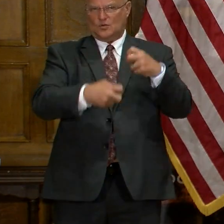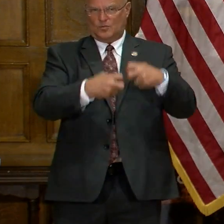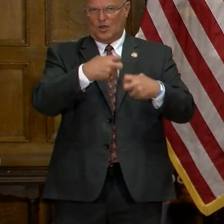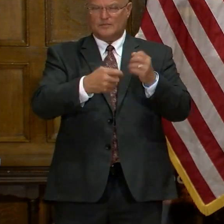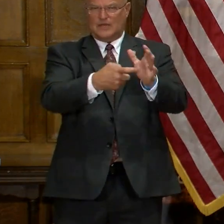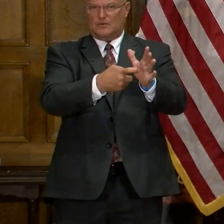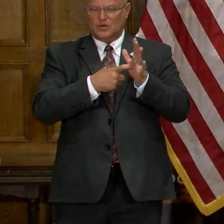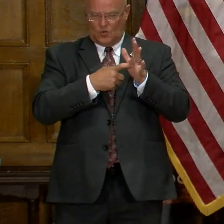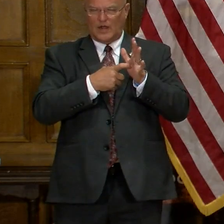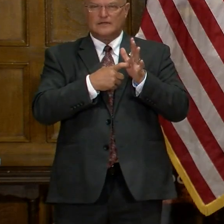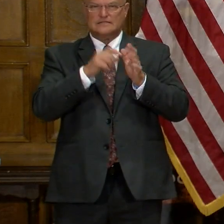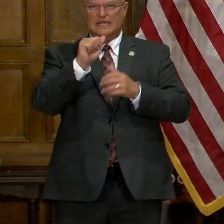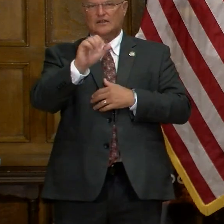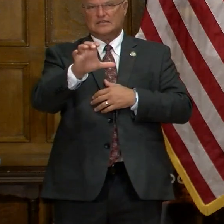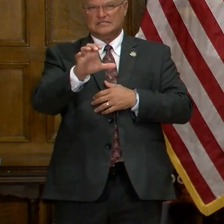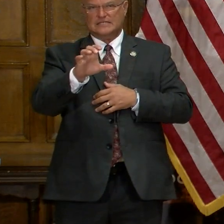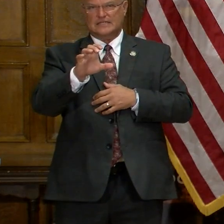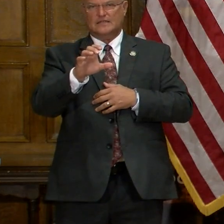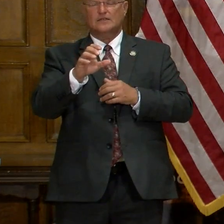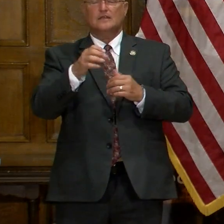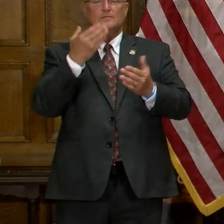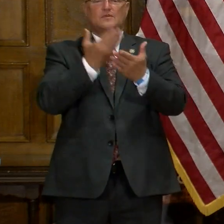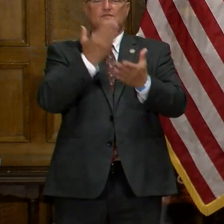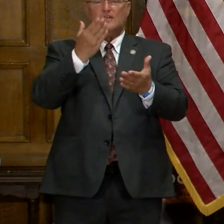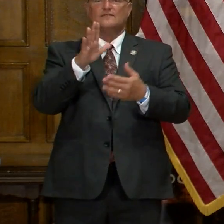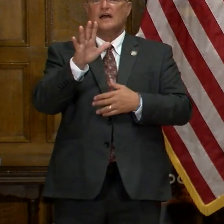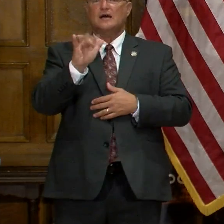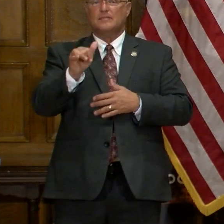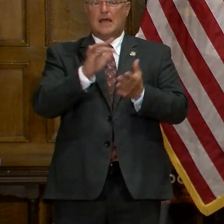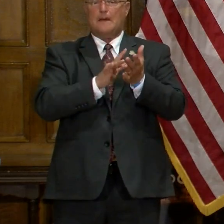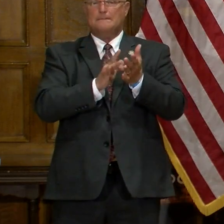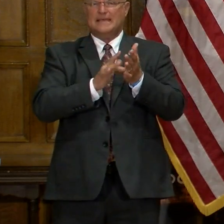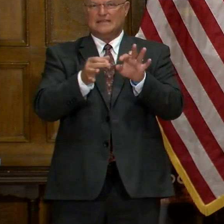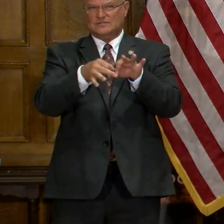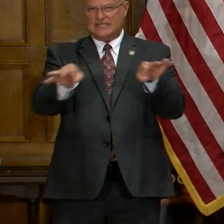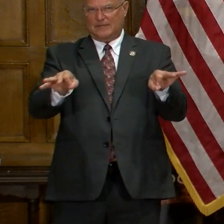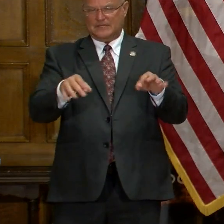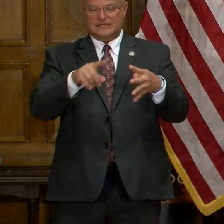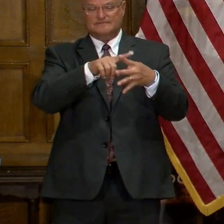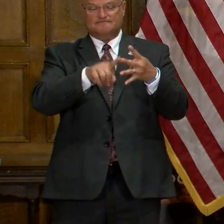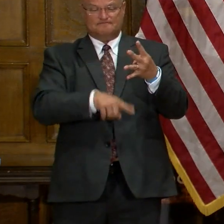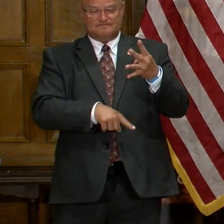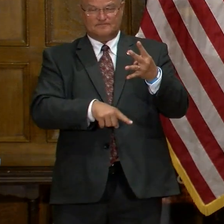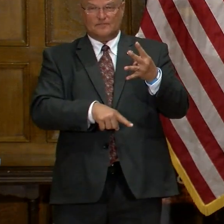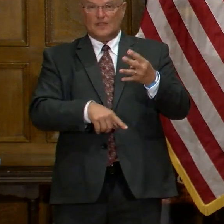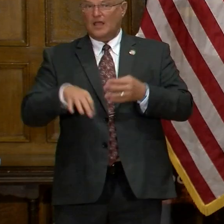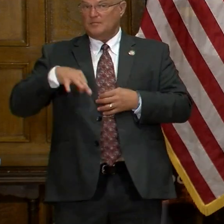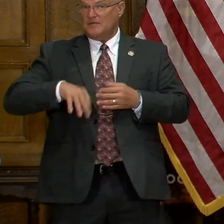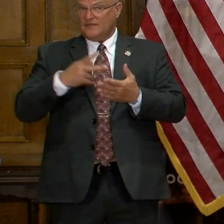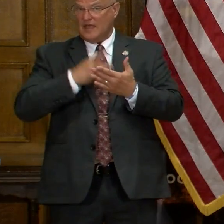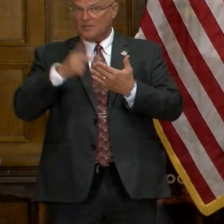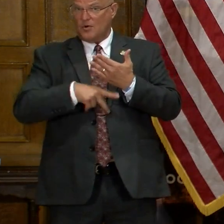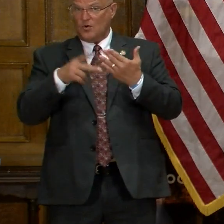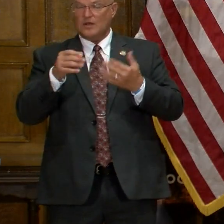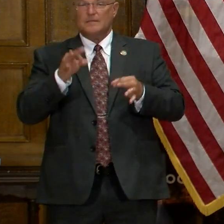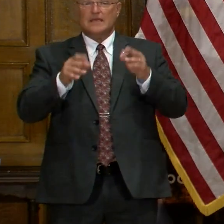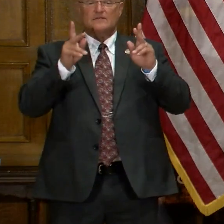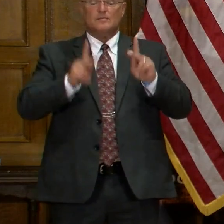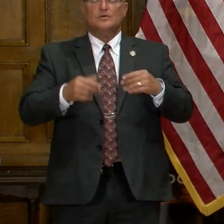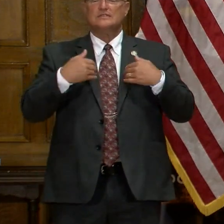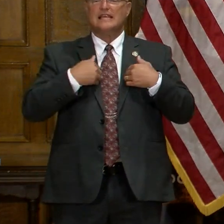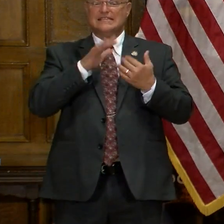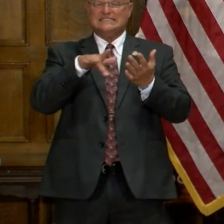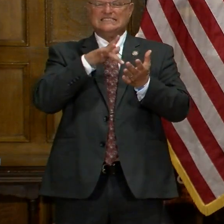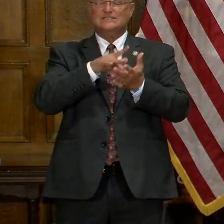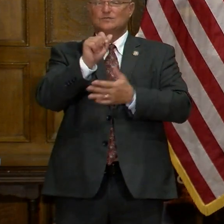condition that requires air conditioning, which will be verified by a medical statement. The benefit of that program is if a household has